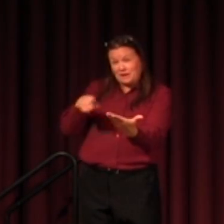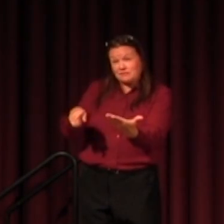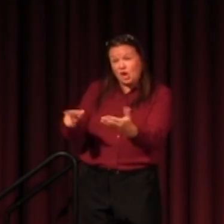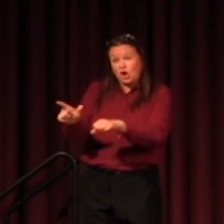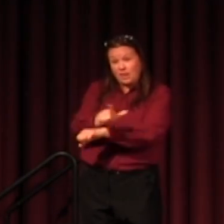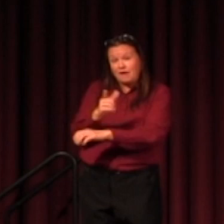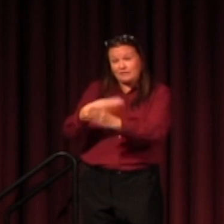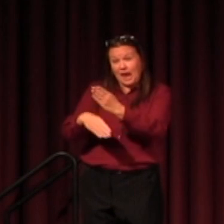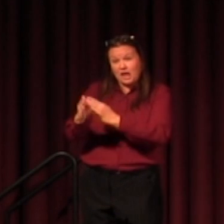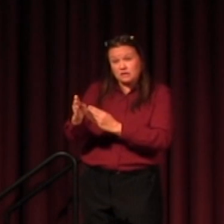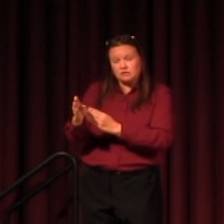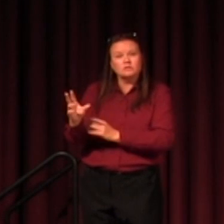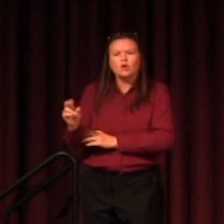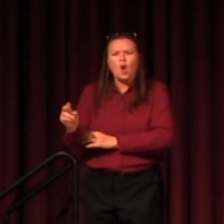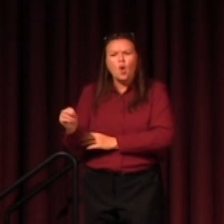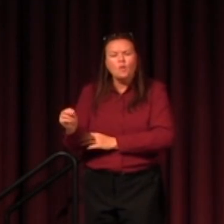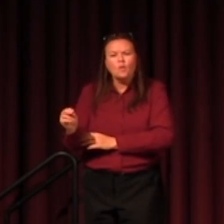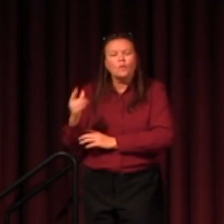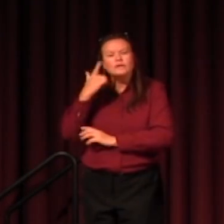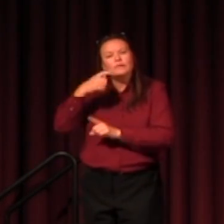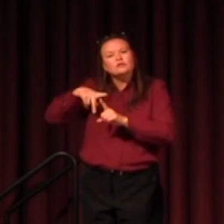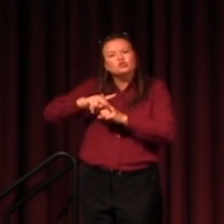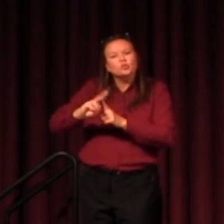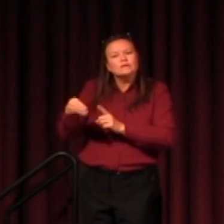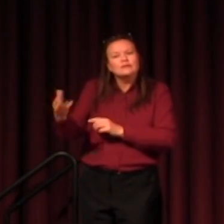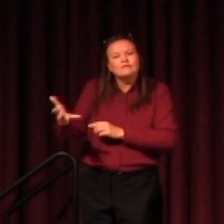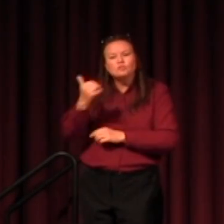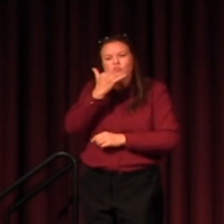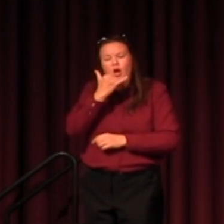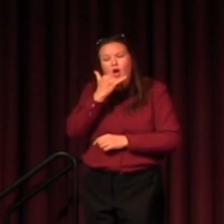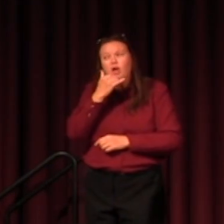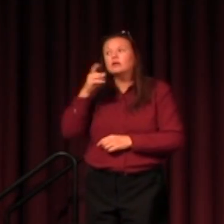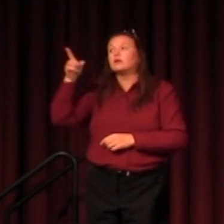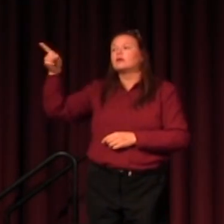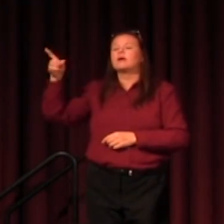DeShane talked about the fact that indigenous people in Montana